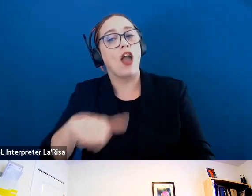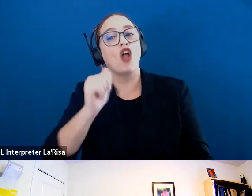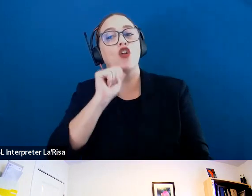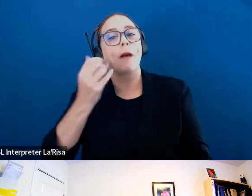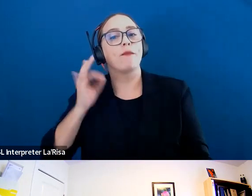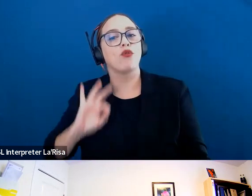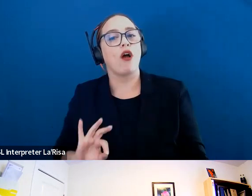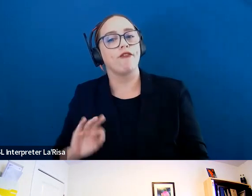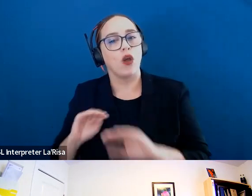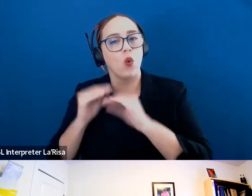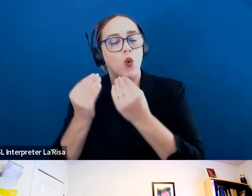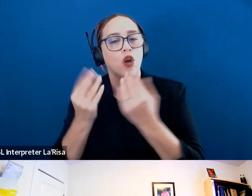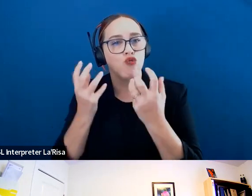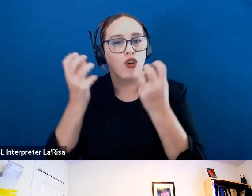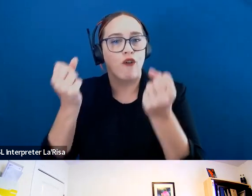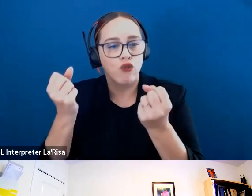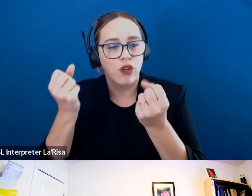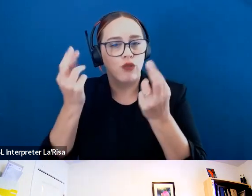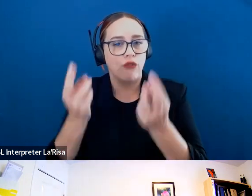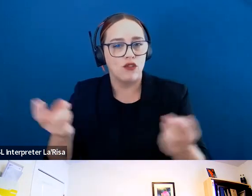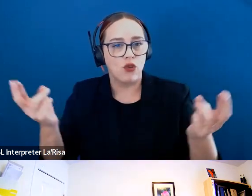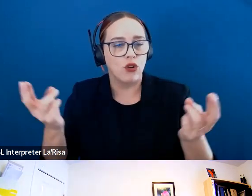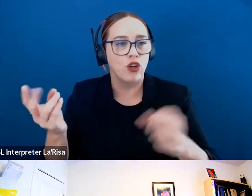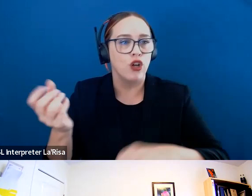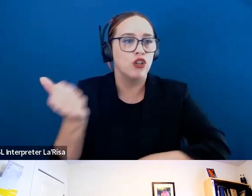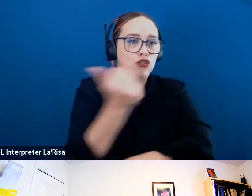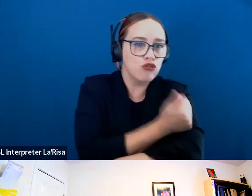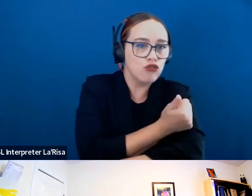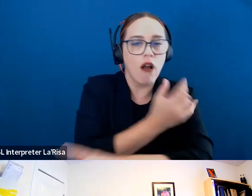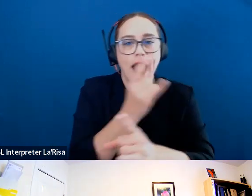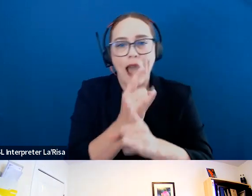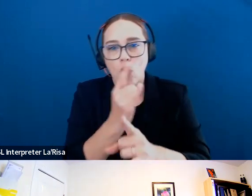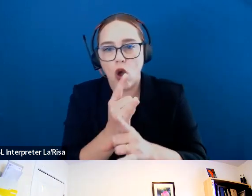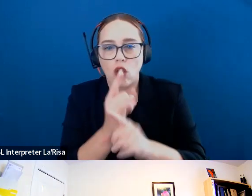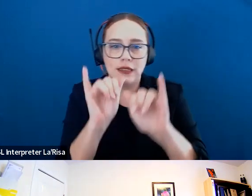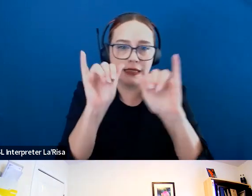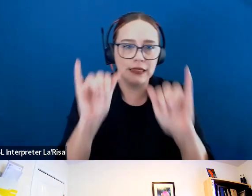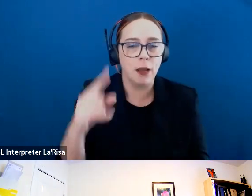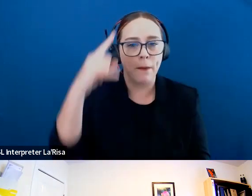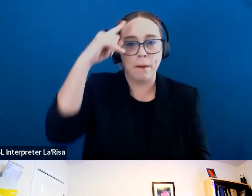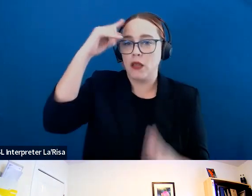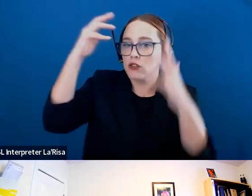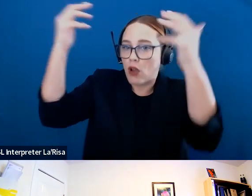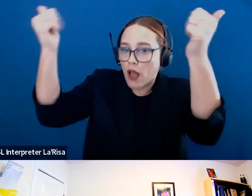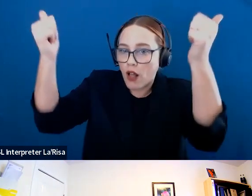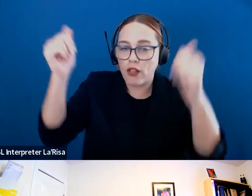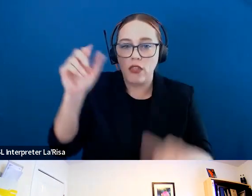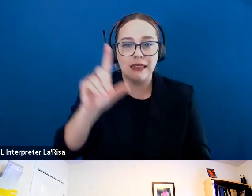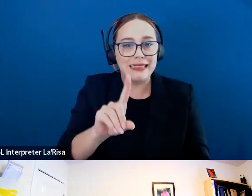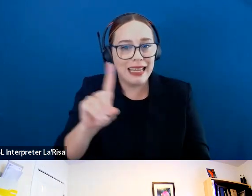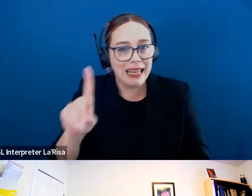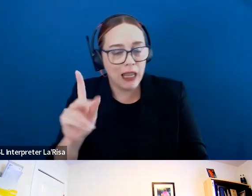maybe a recovery resources, maybe a drug and alcohol system, maybe a mental health program, maybe a DD